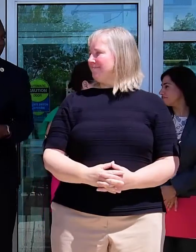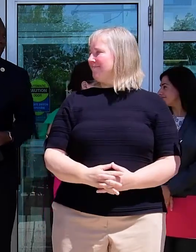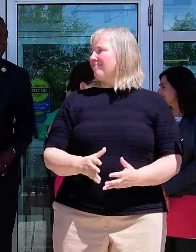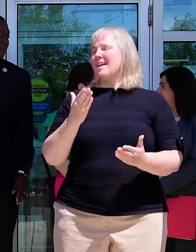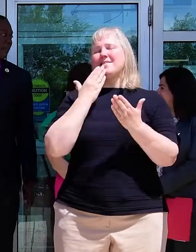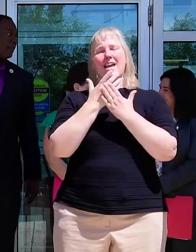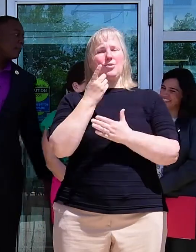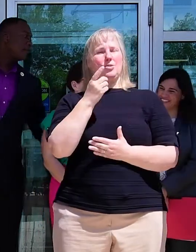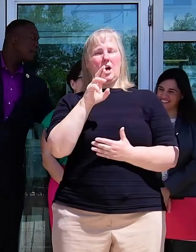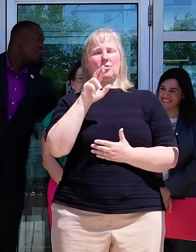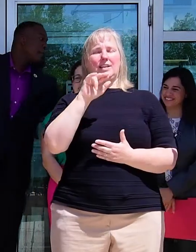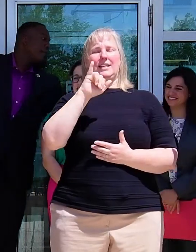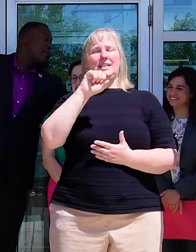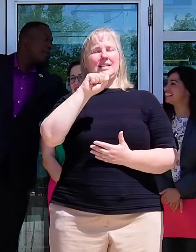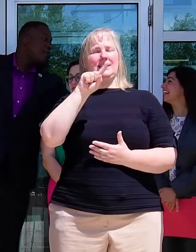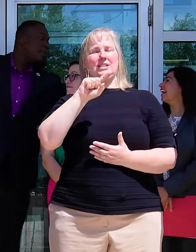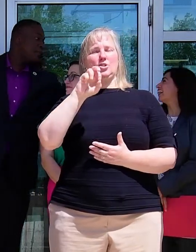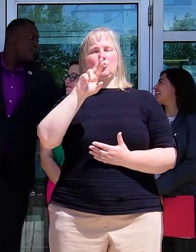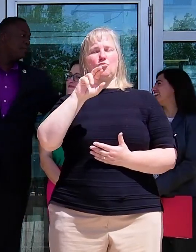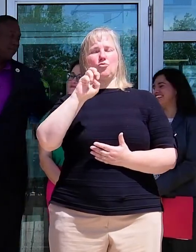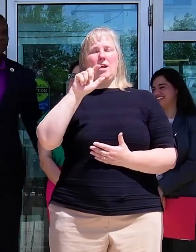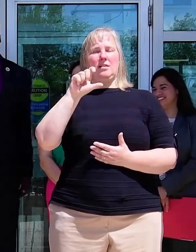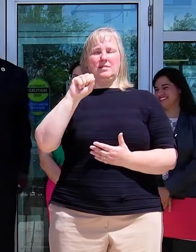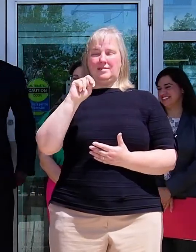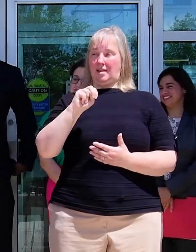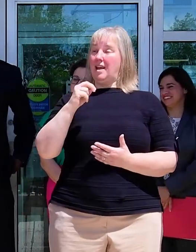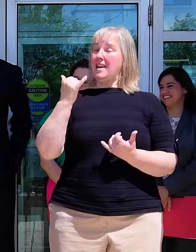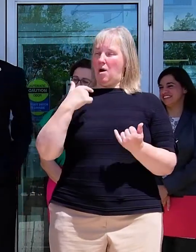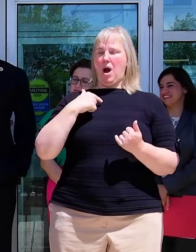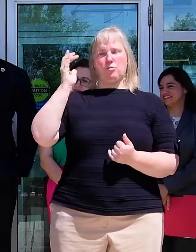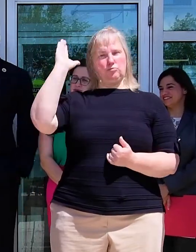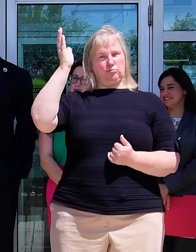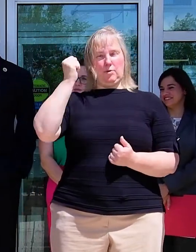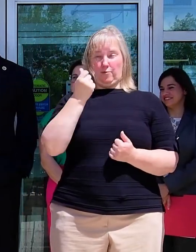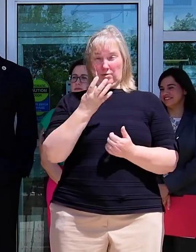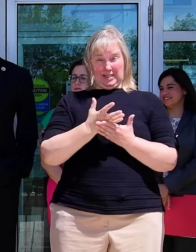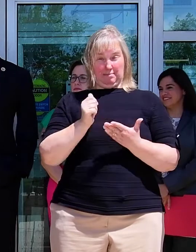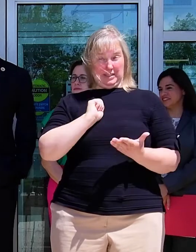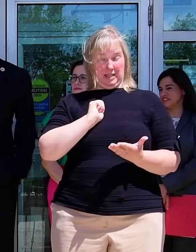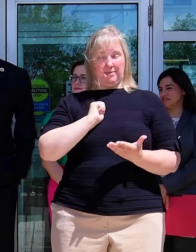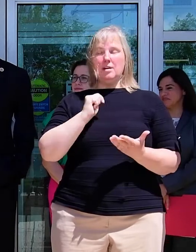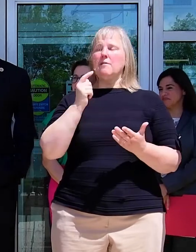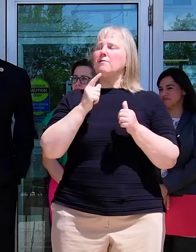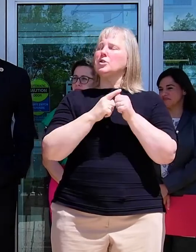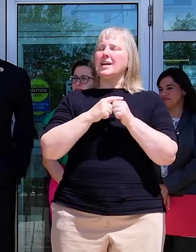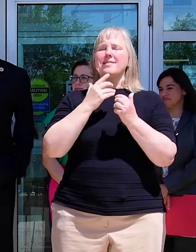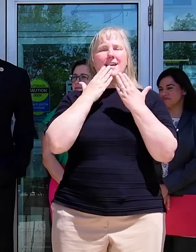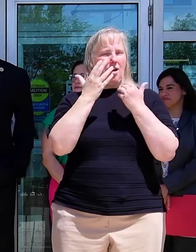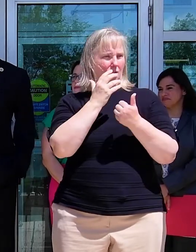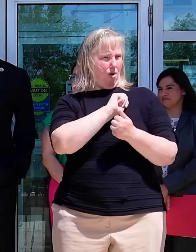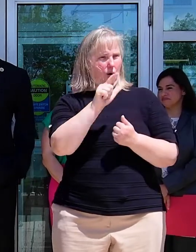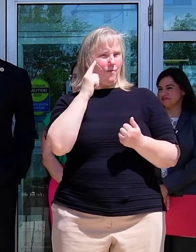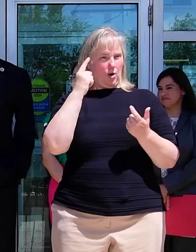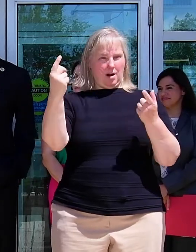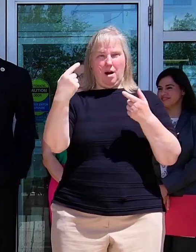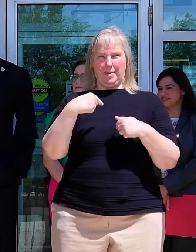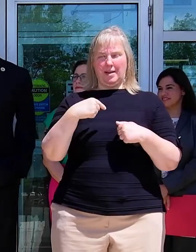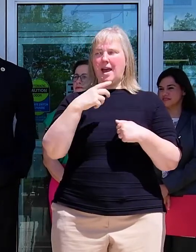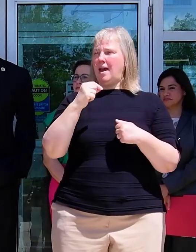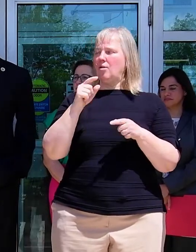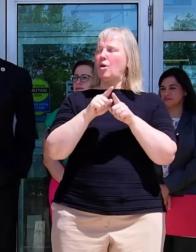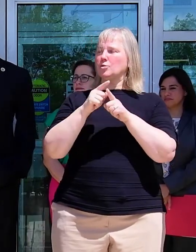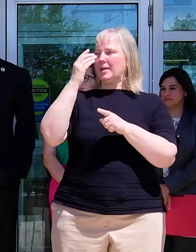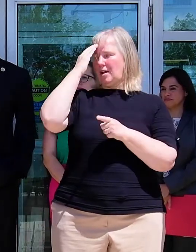Thank you, Dr. Israelson. I'll now give a few words, and first I want to thank again everyone for coming, and also to acknowledge the